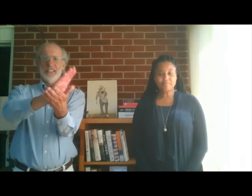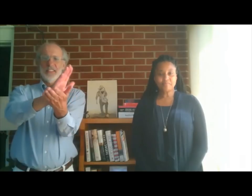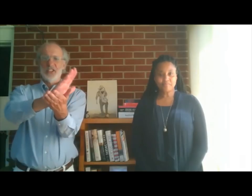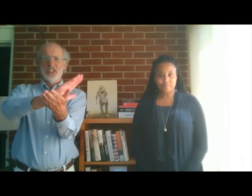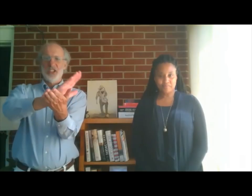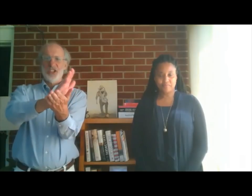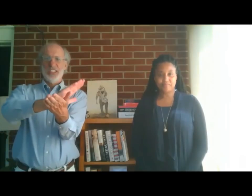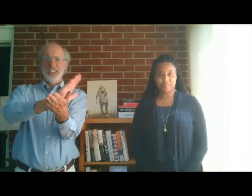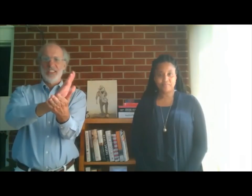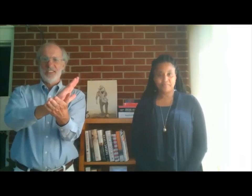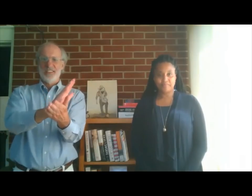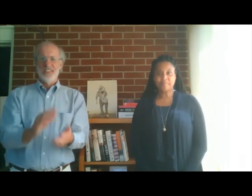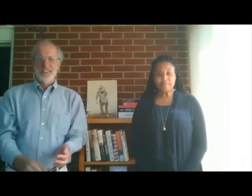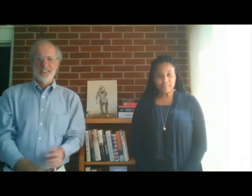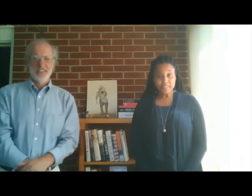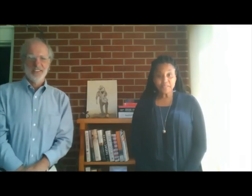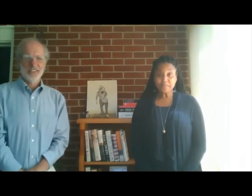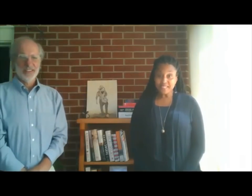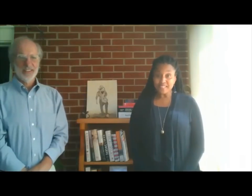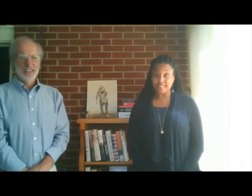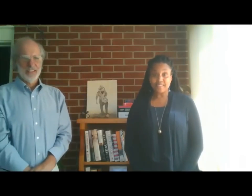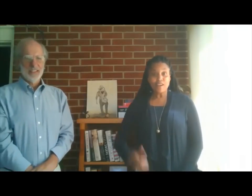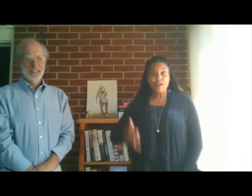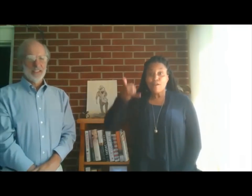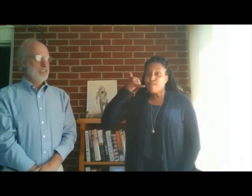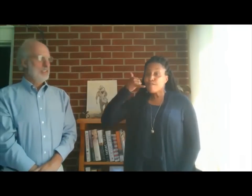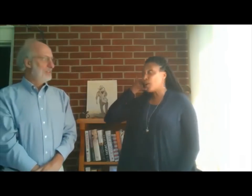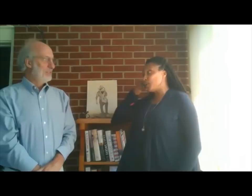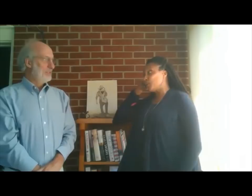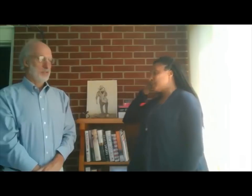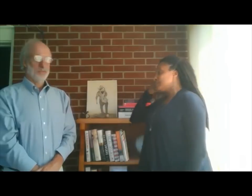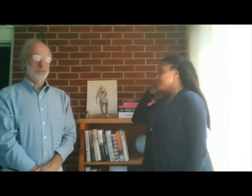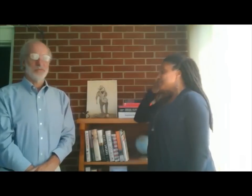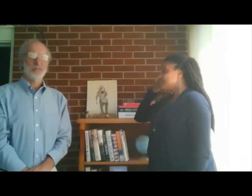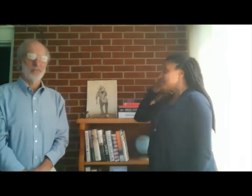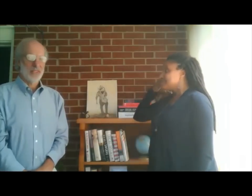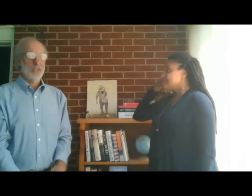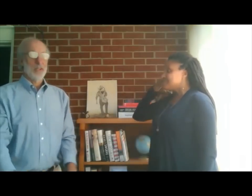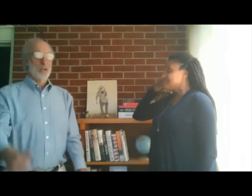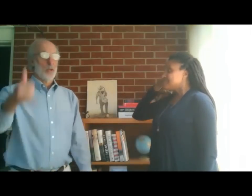Here it is. Cheese. The next one's easy. Phone.